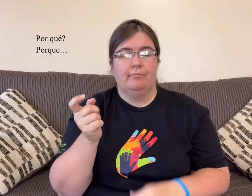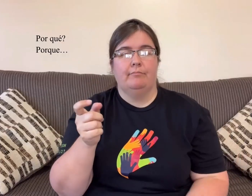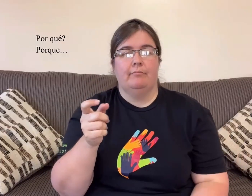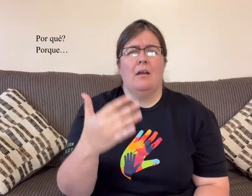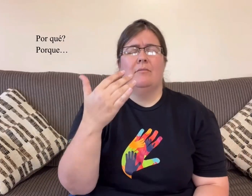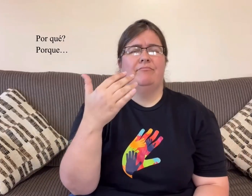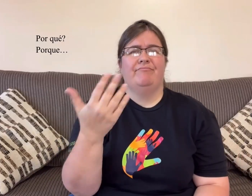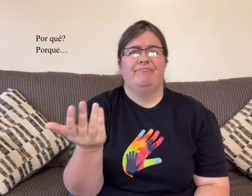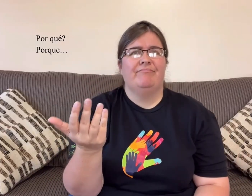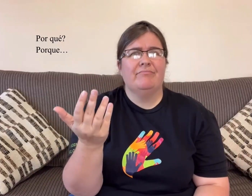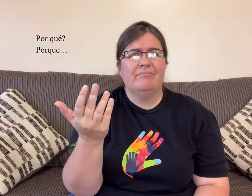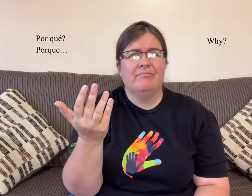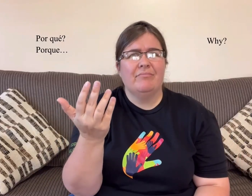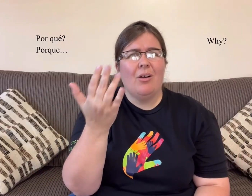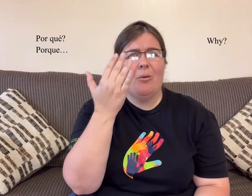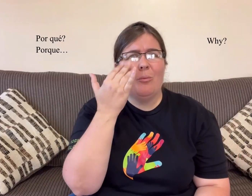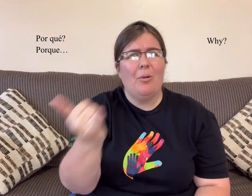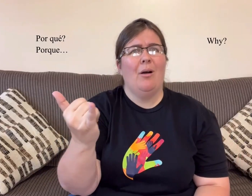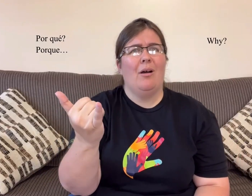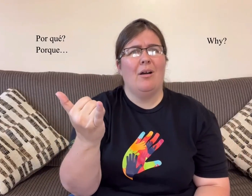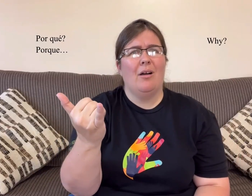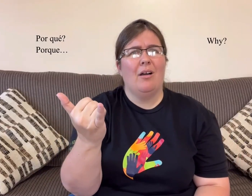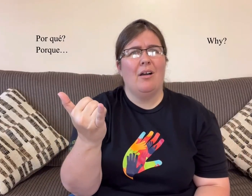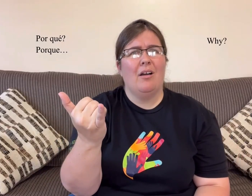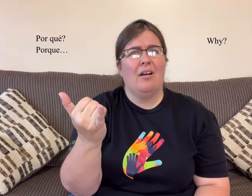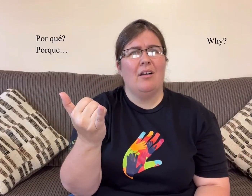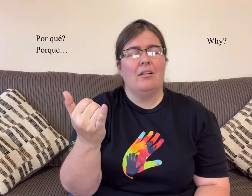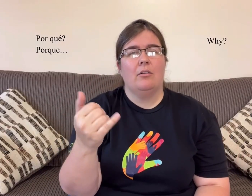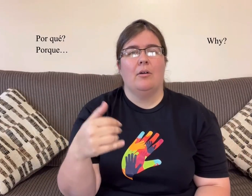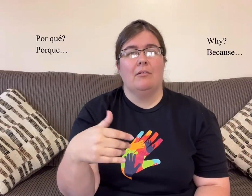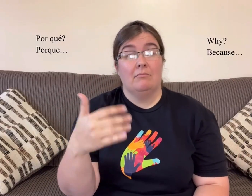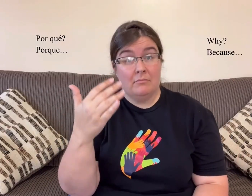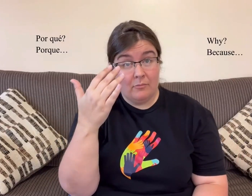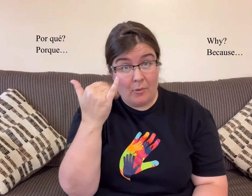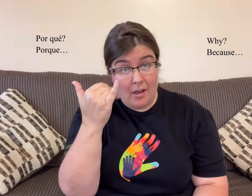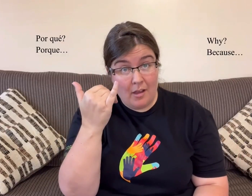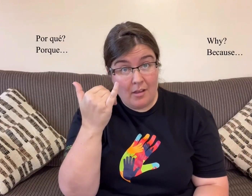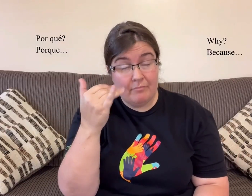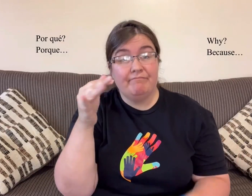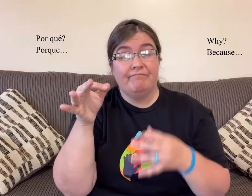the meaning even when the sign is the same. Eyebrows down is why, eyebrows up is because.